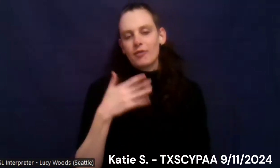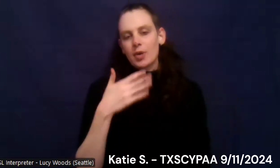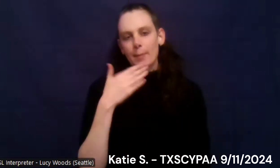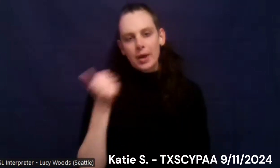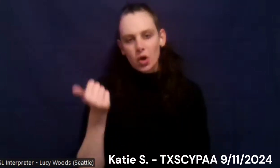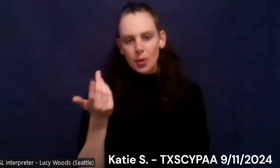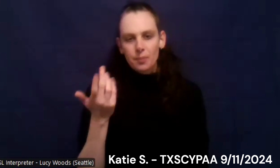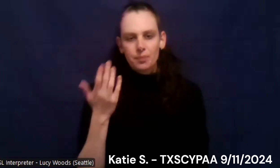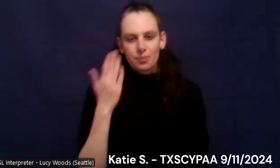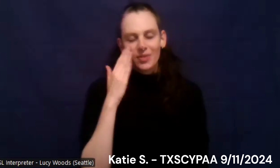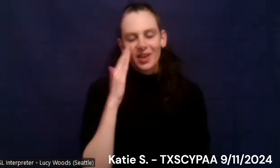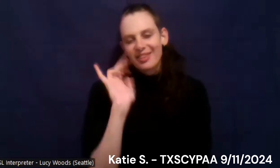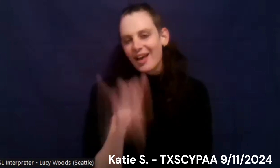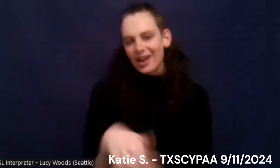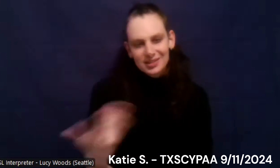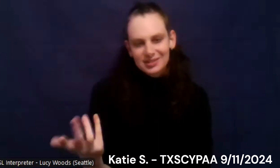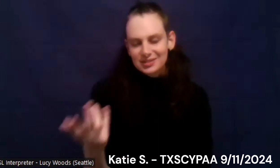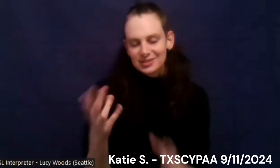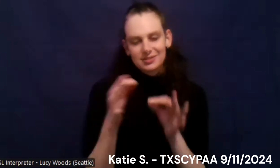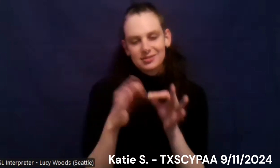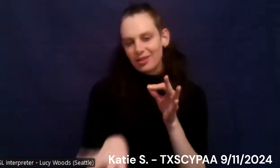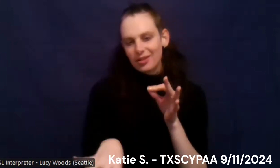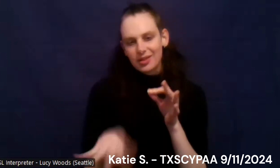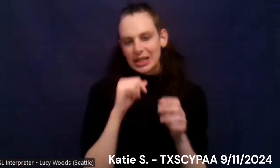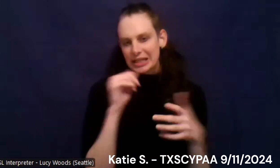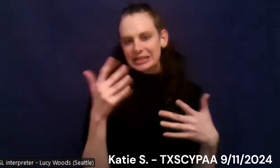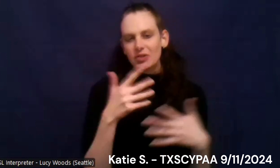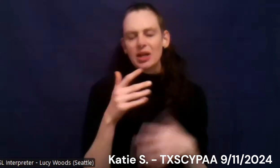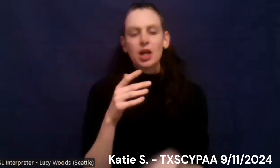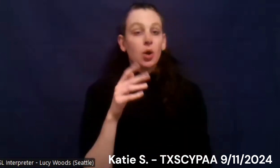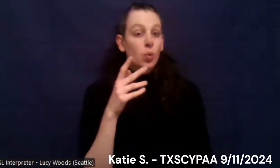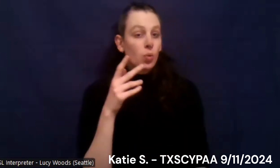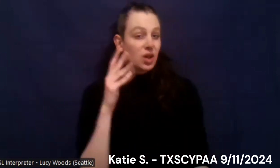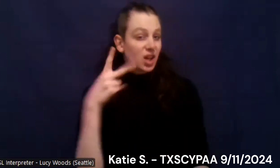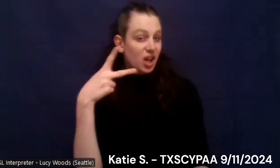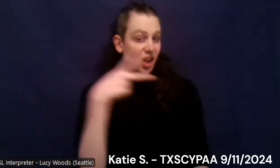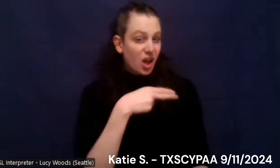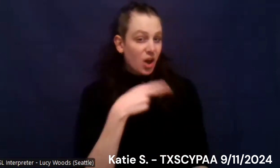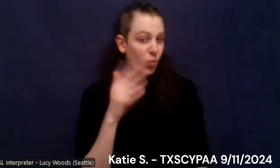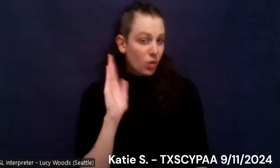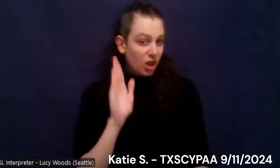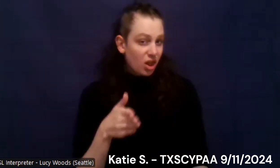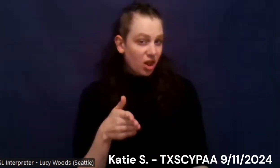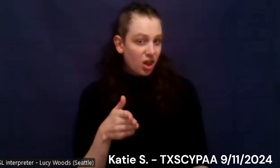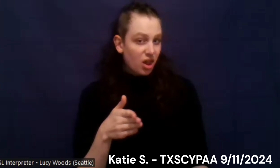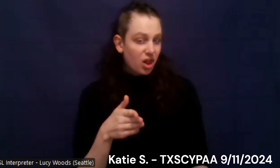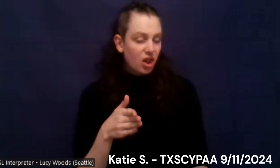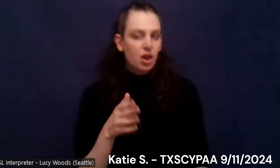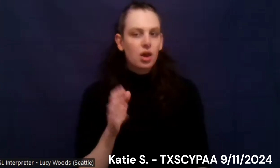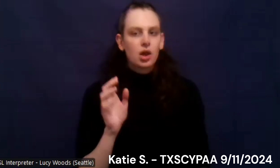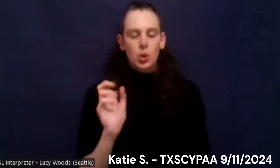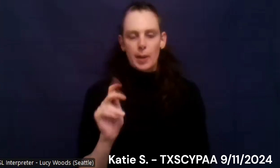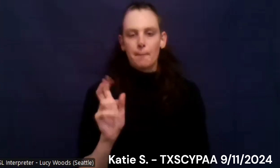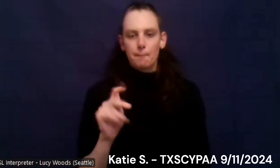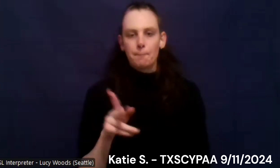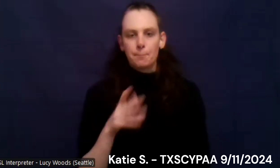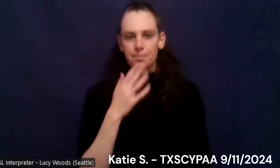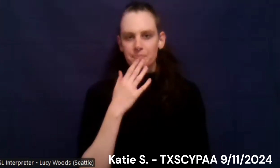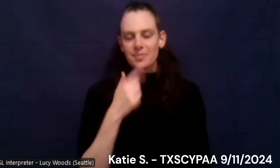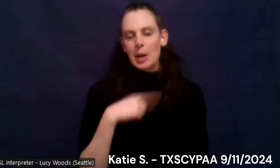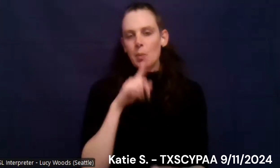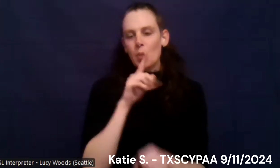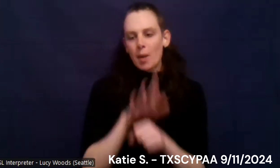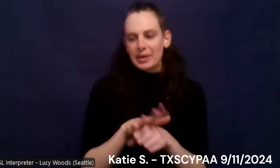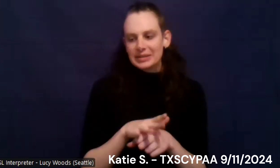mean? Like, um, is it gonna cut me off? Sorry. Okay, okay. I promise I'll get